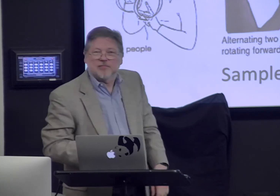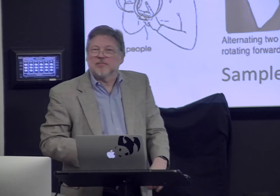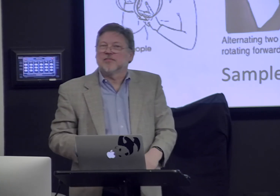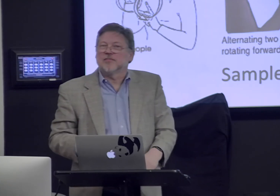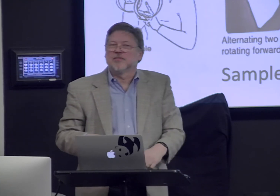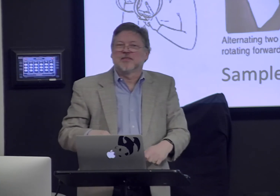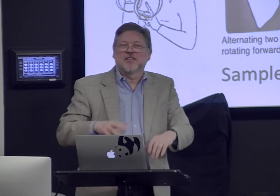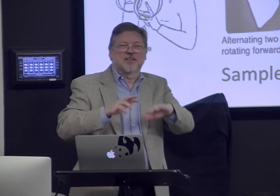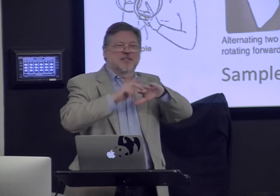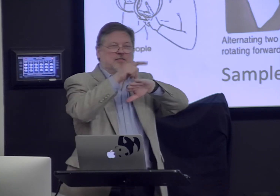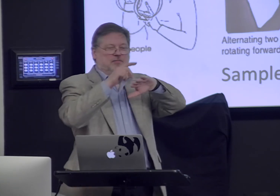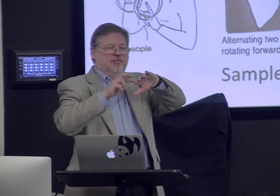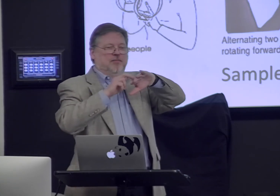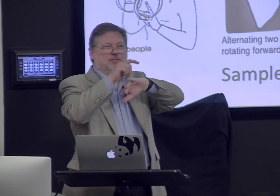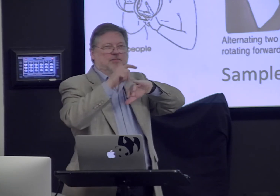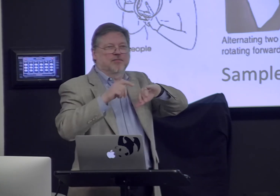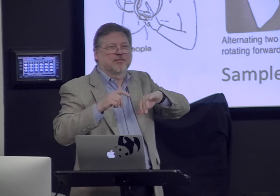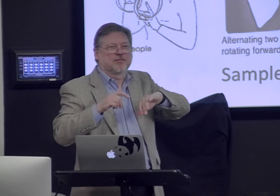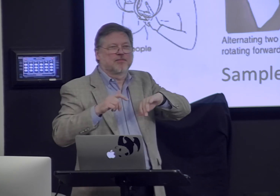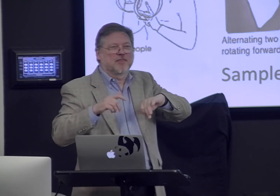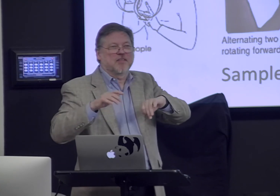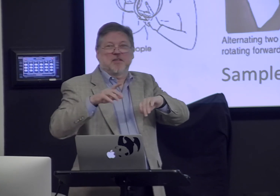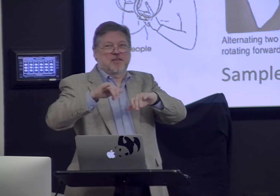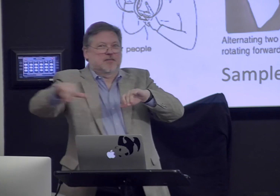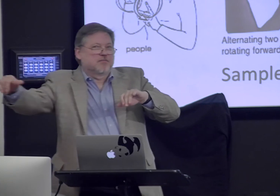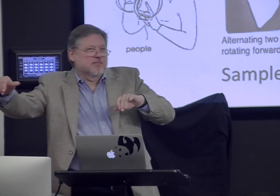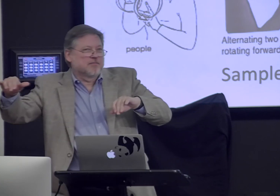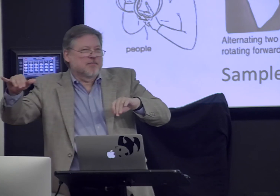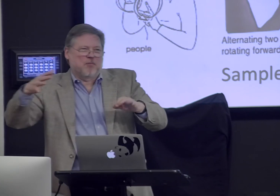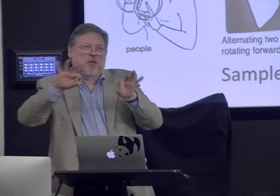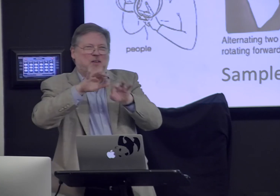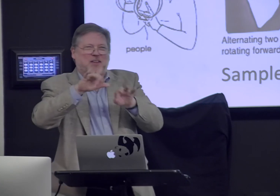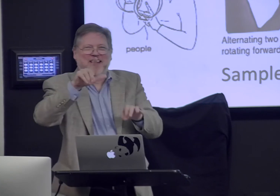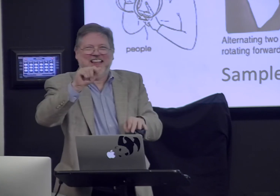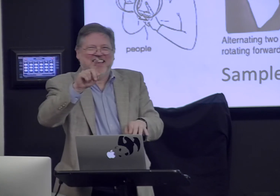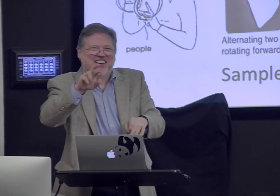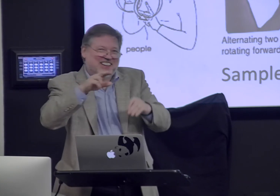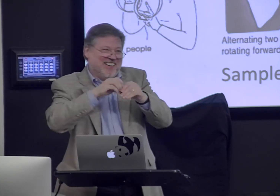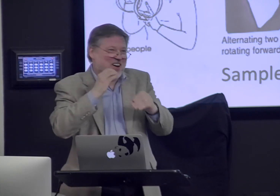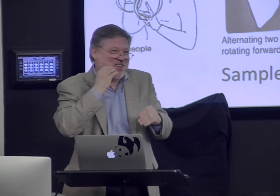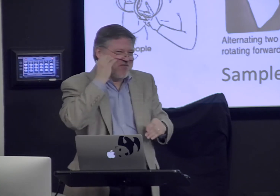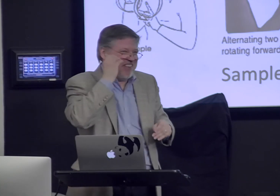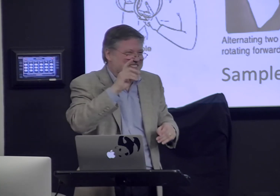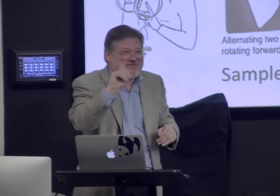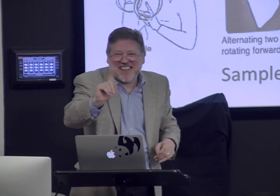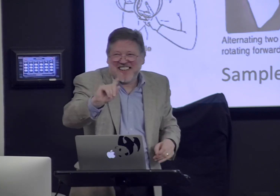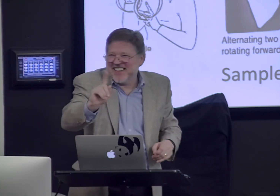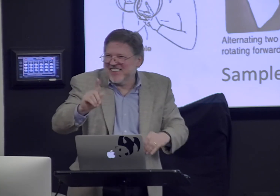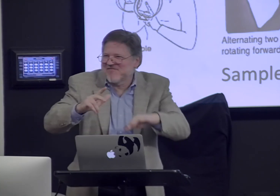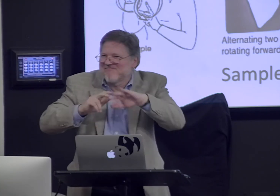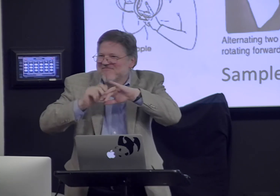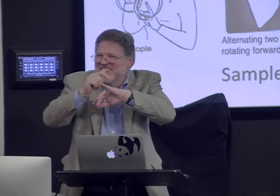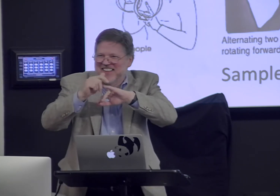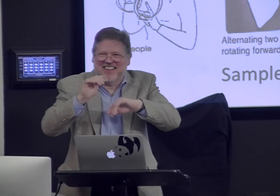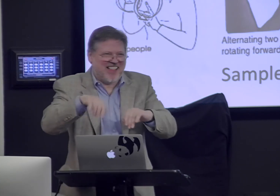as mine. And the image on the right is not a form that I use, so I have a harder time reenacting that one. I'm